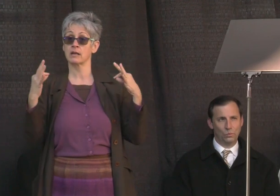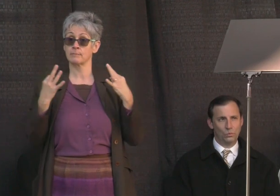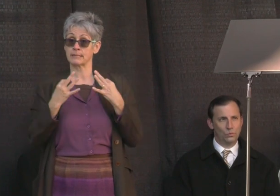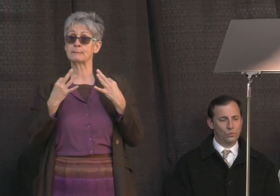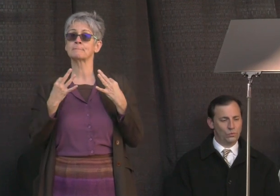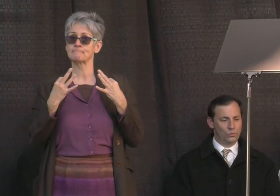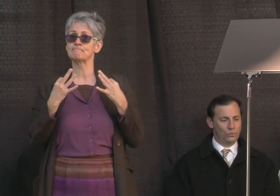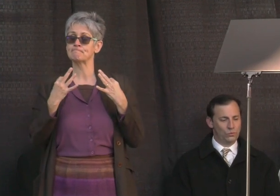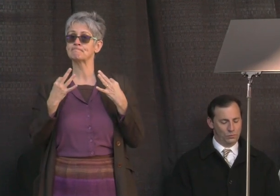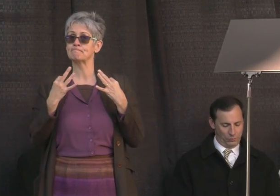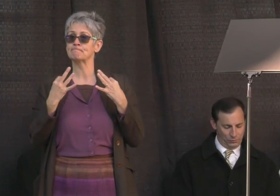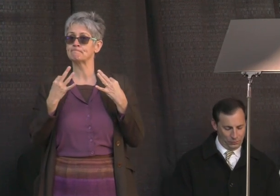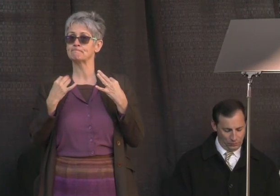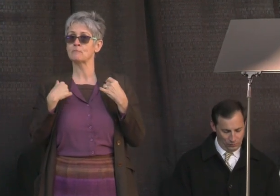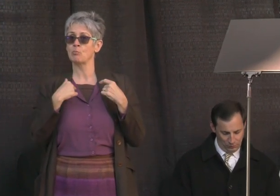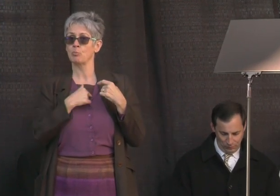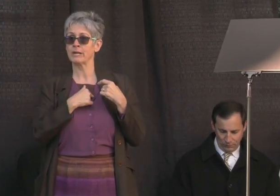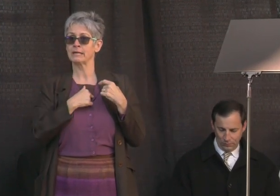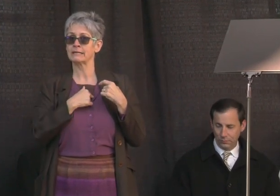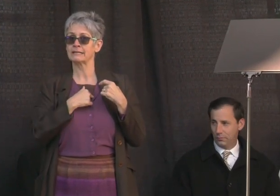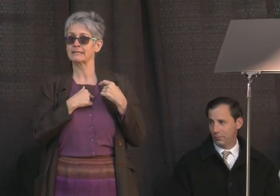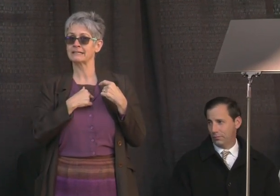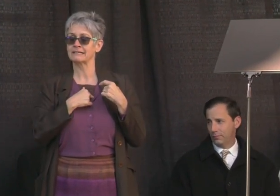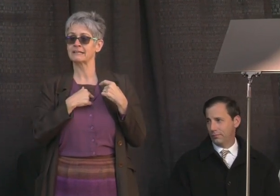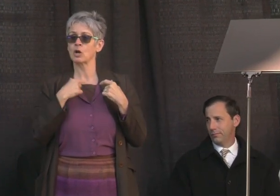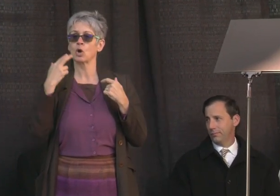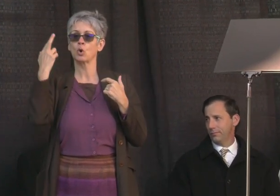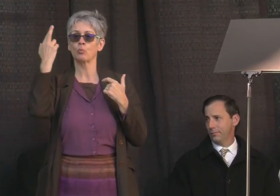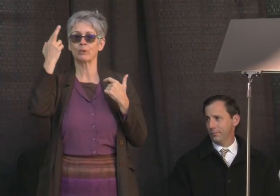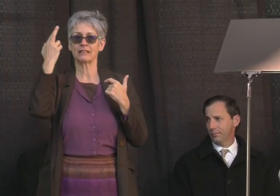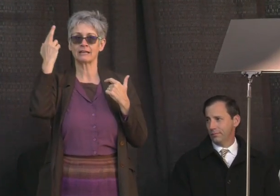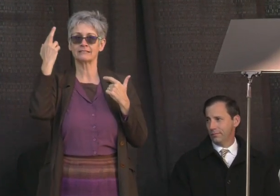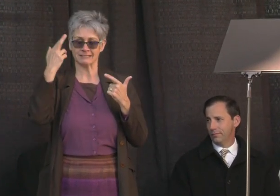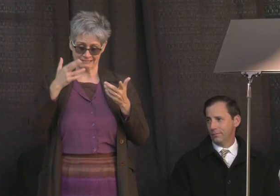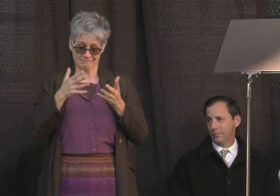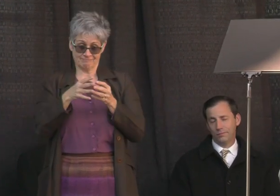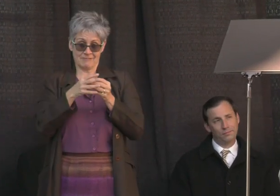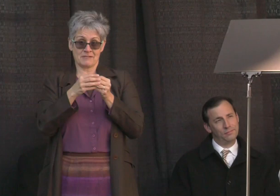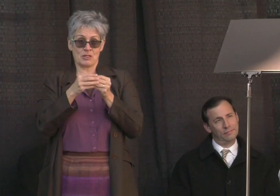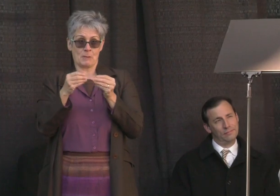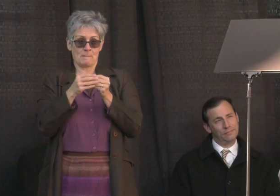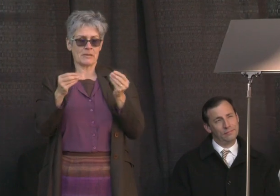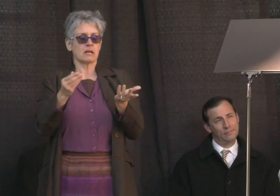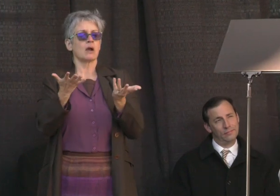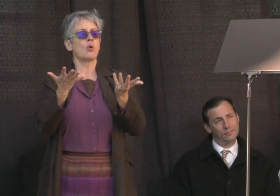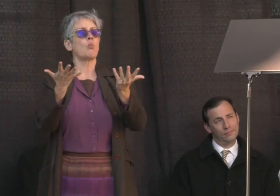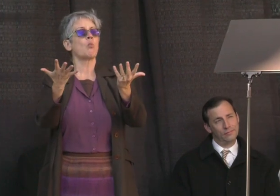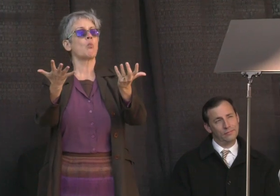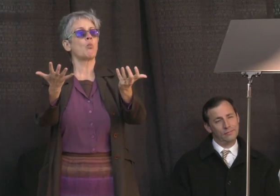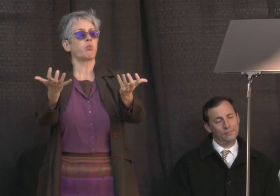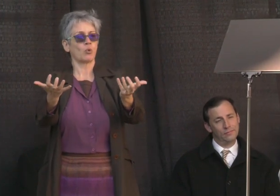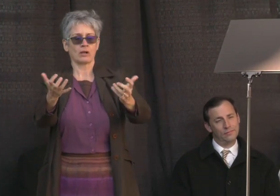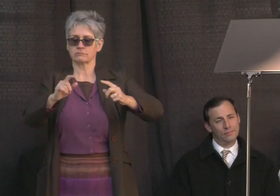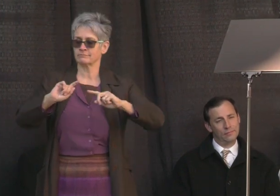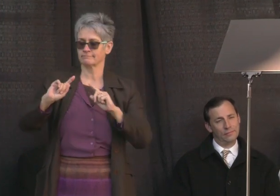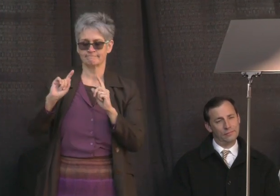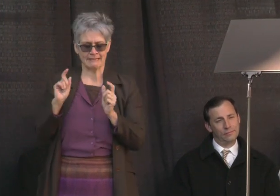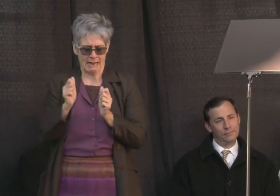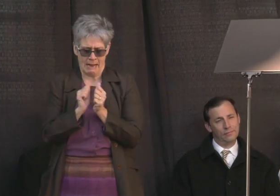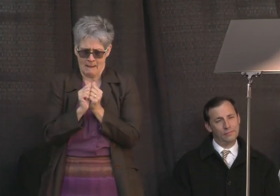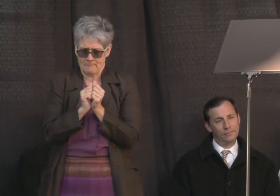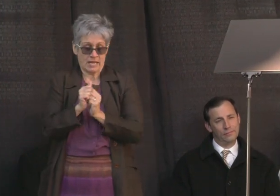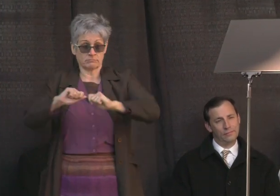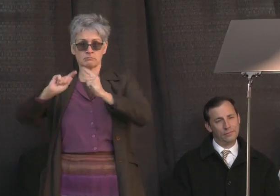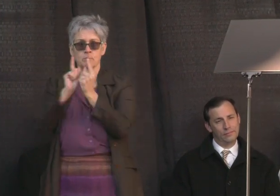We set out to create a new way of doing things that works for everybody in this city. I worked tirelessly to meet voters all across the city, share